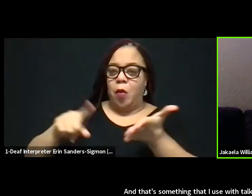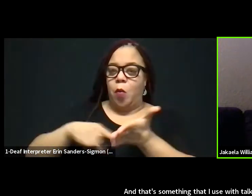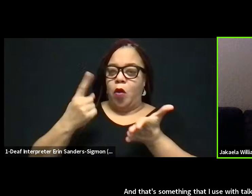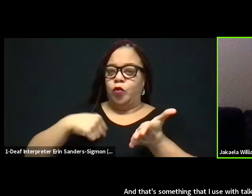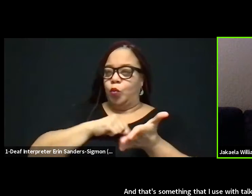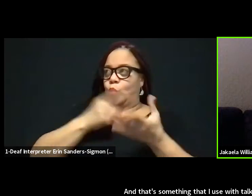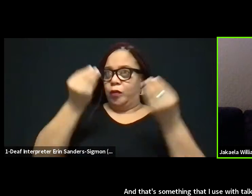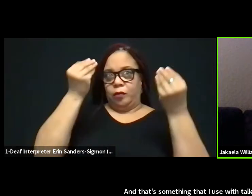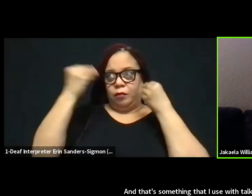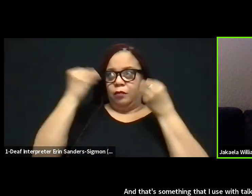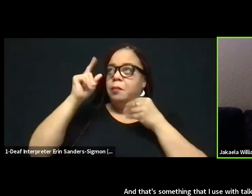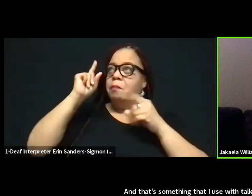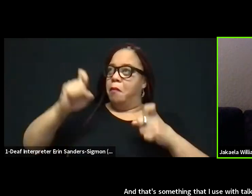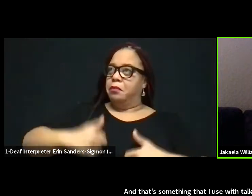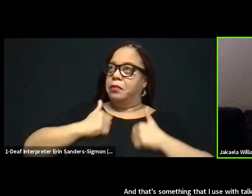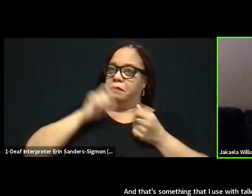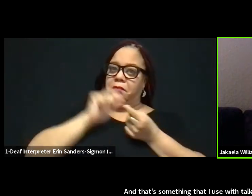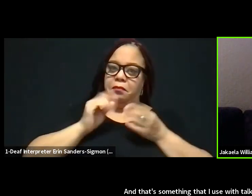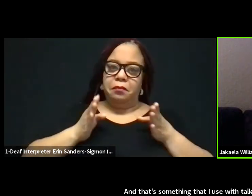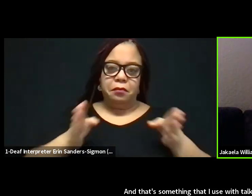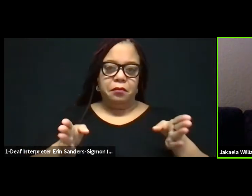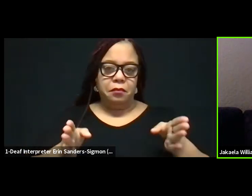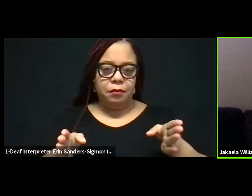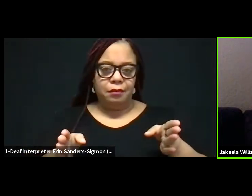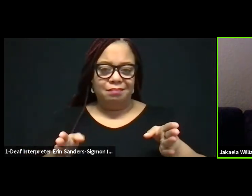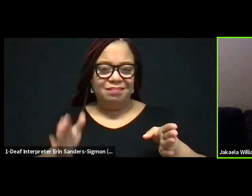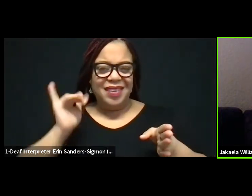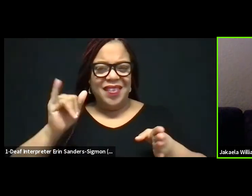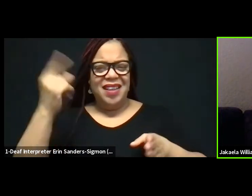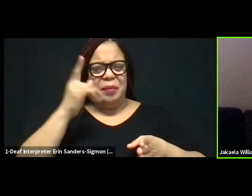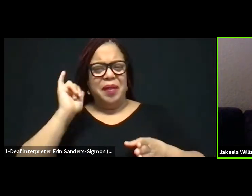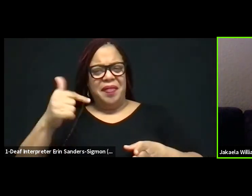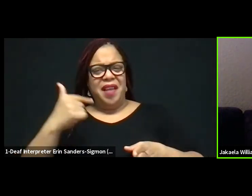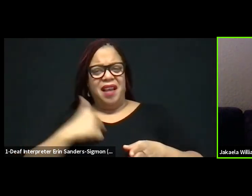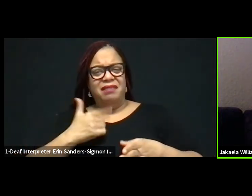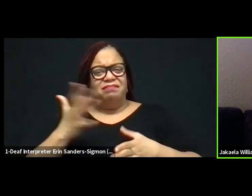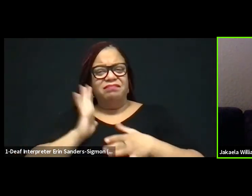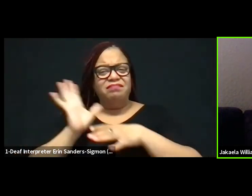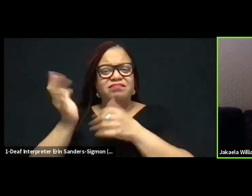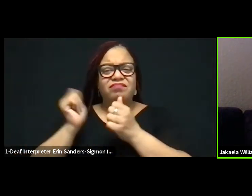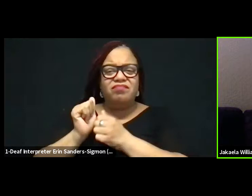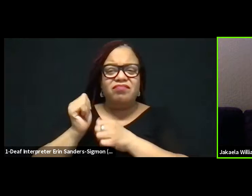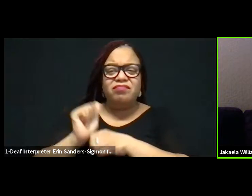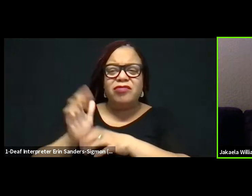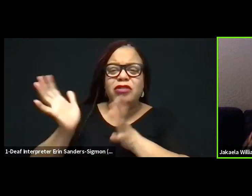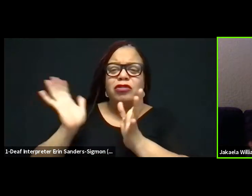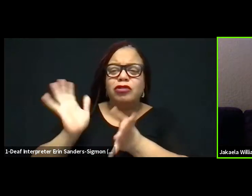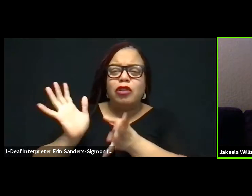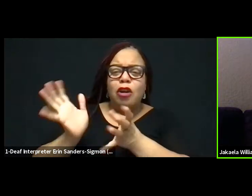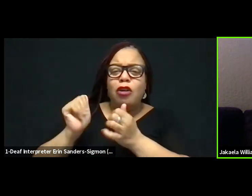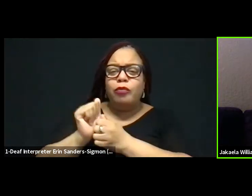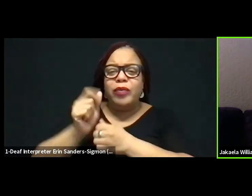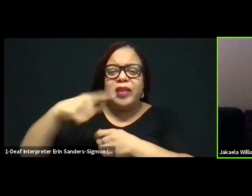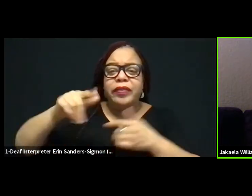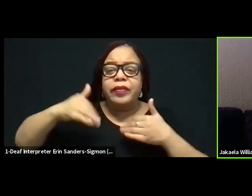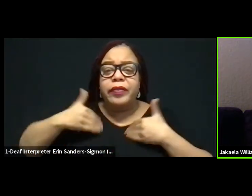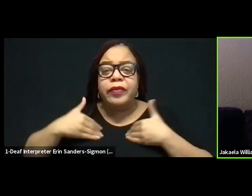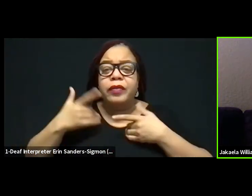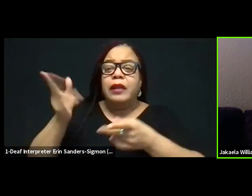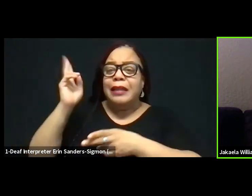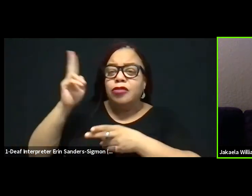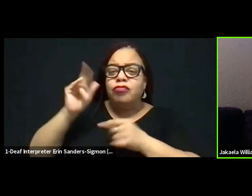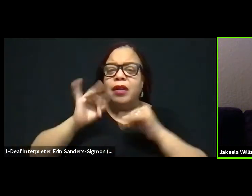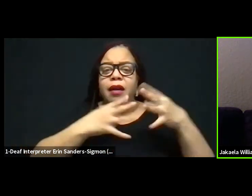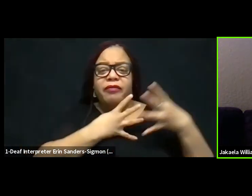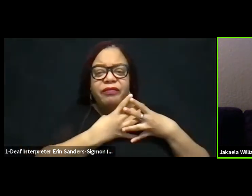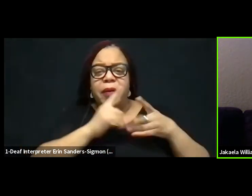incarceration, but not just that, but just the history of people coming into different lands and making their own way of living and